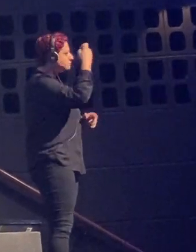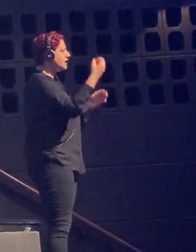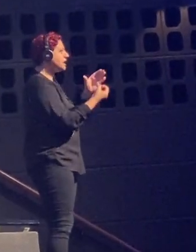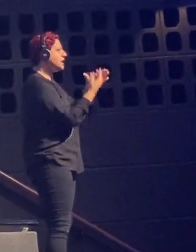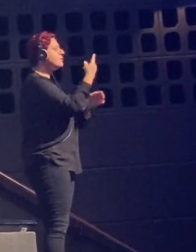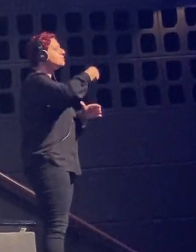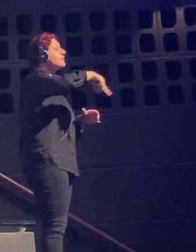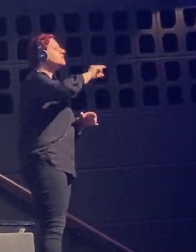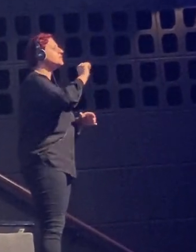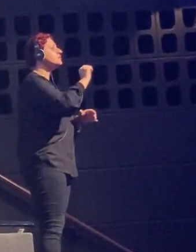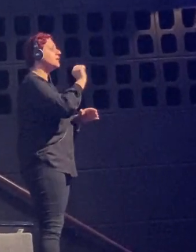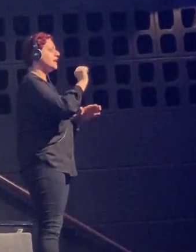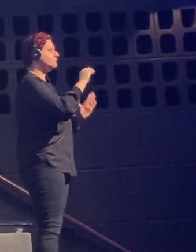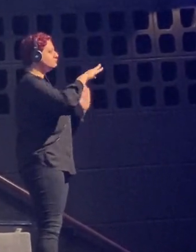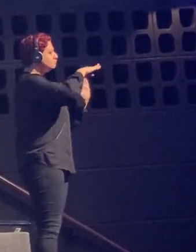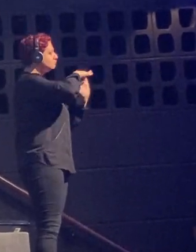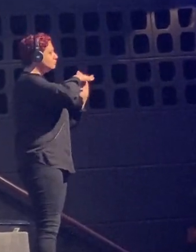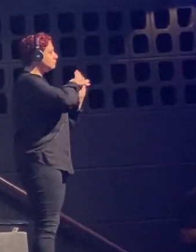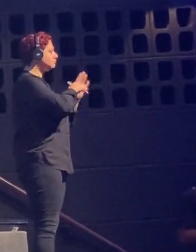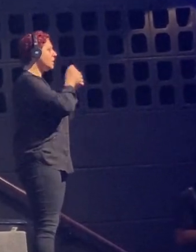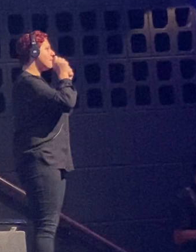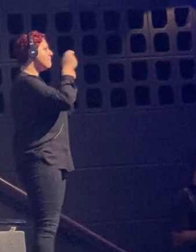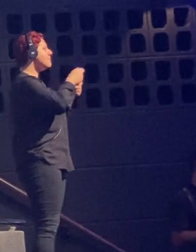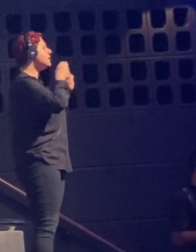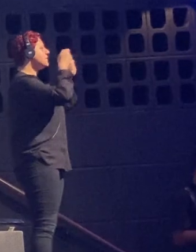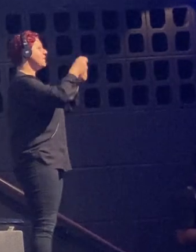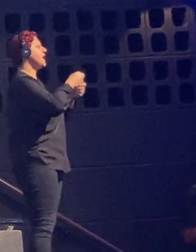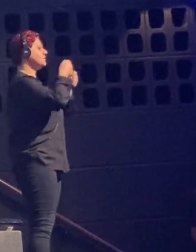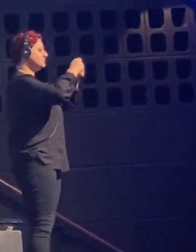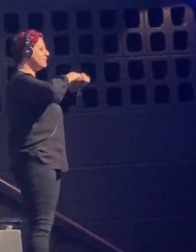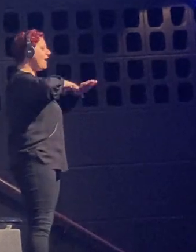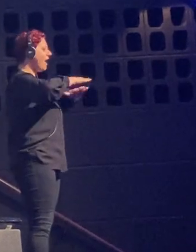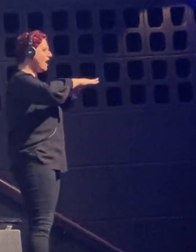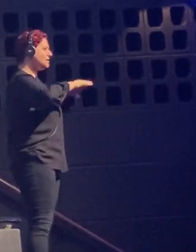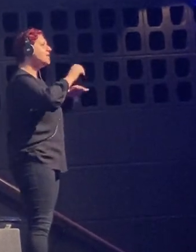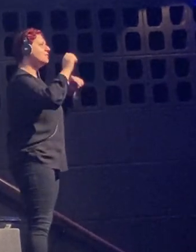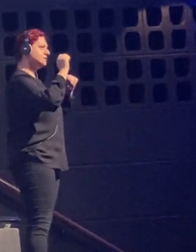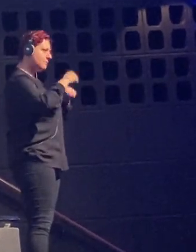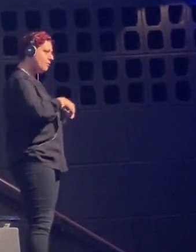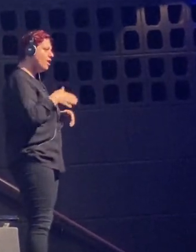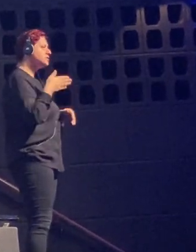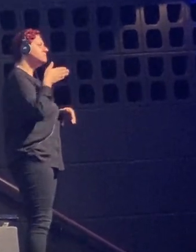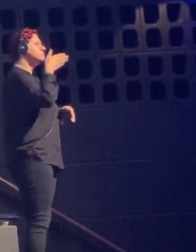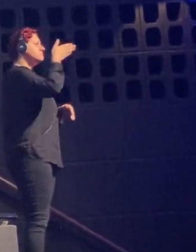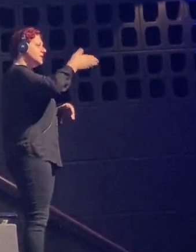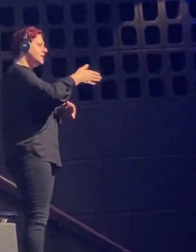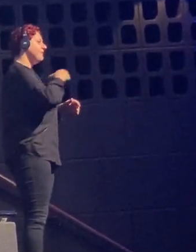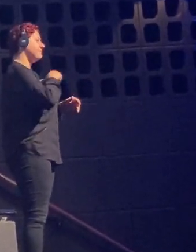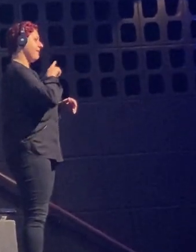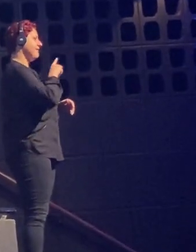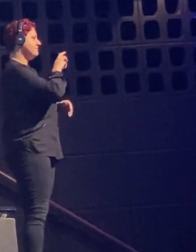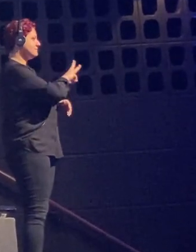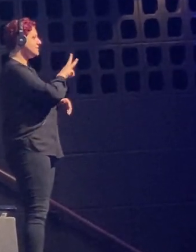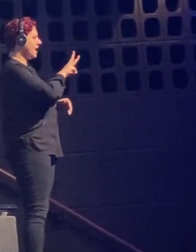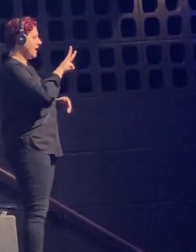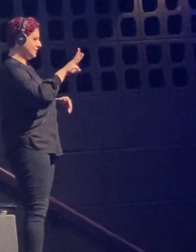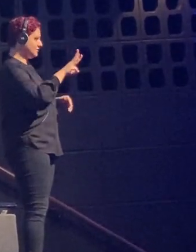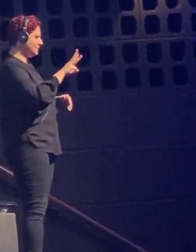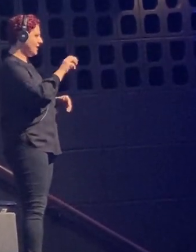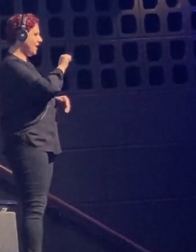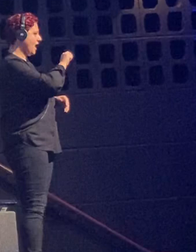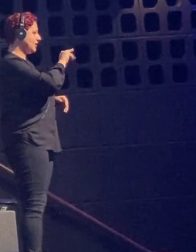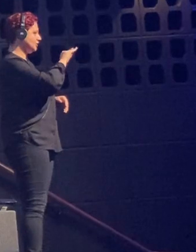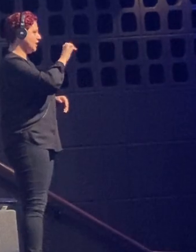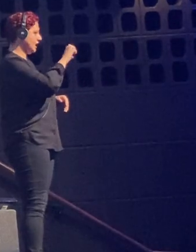People Manifesto that you find on agilepeoplemanifesto.org. And here are the seven pillars, and then we have